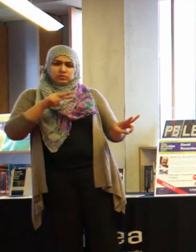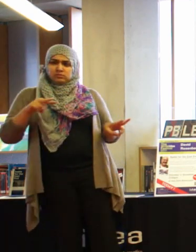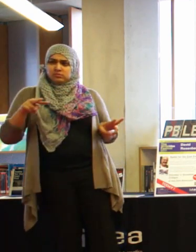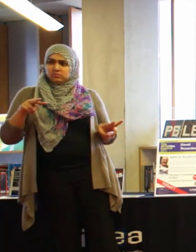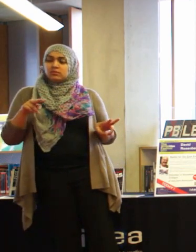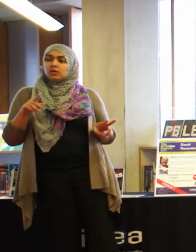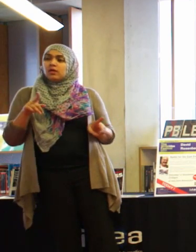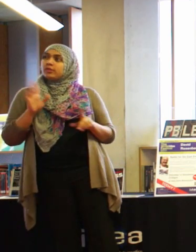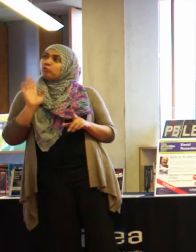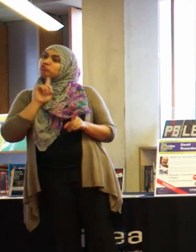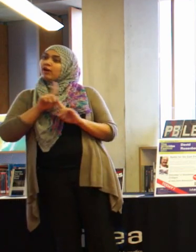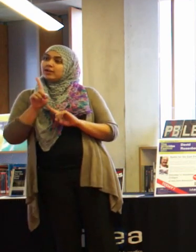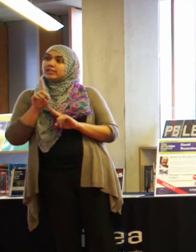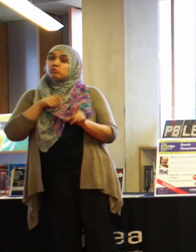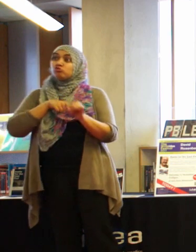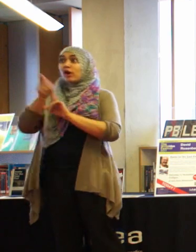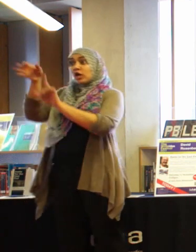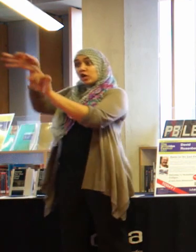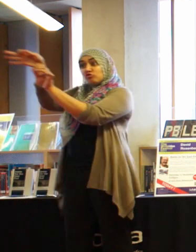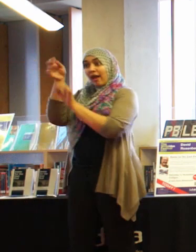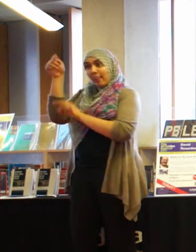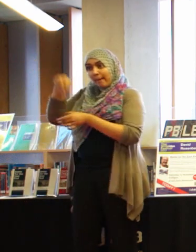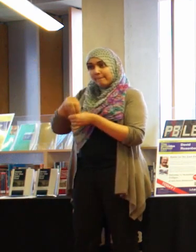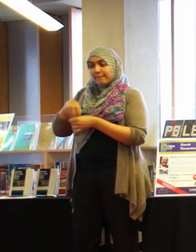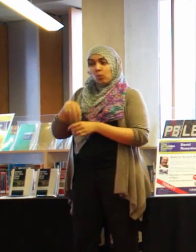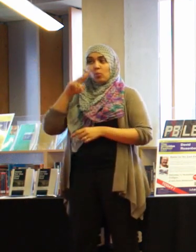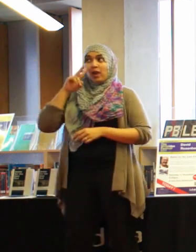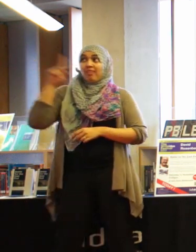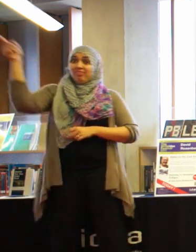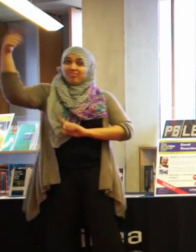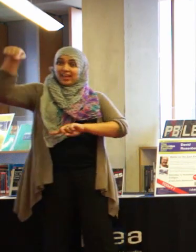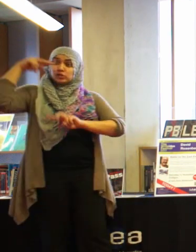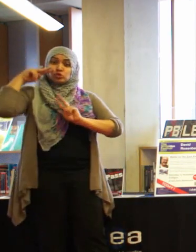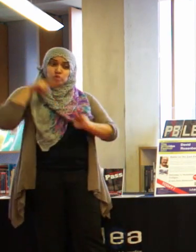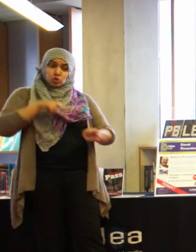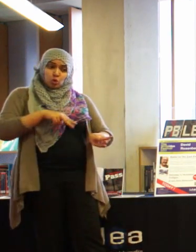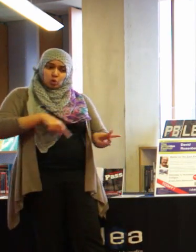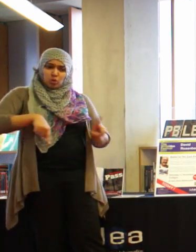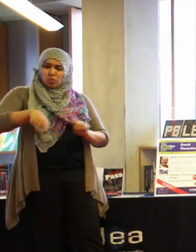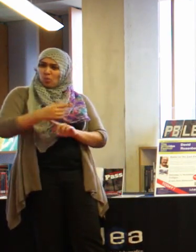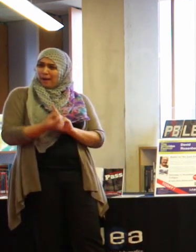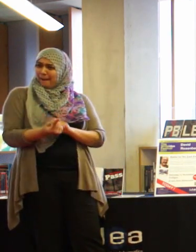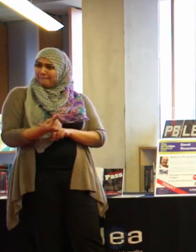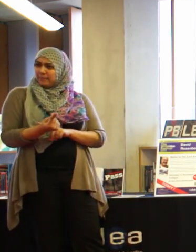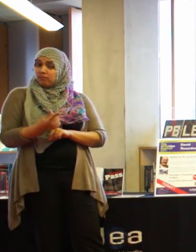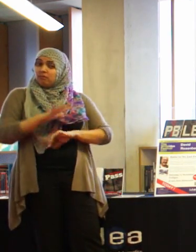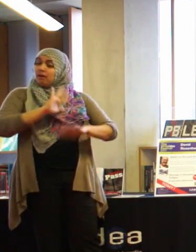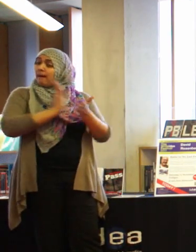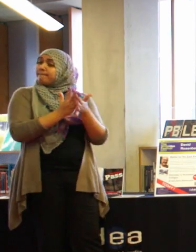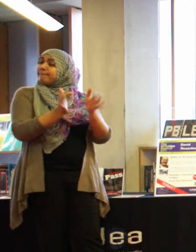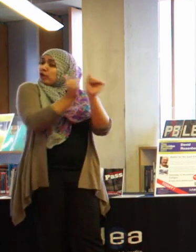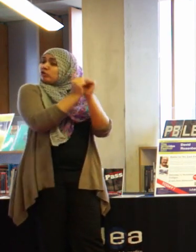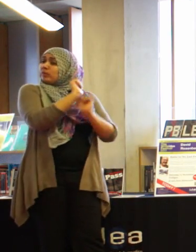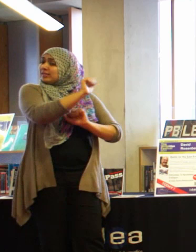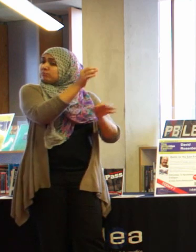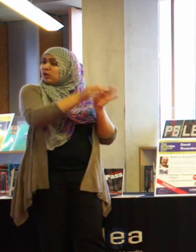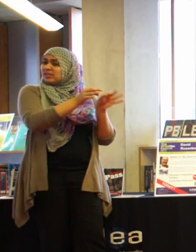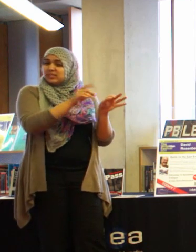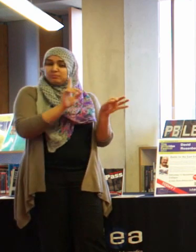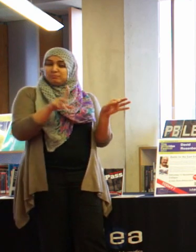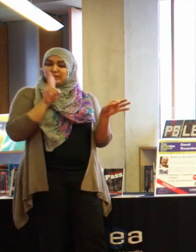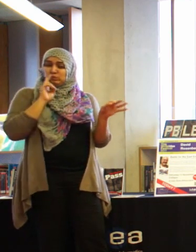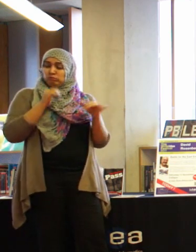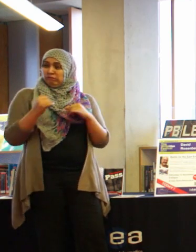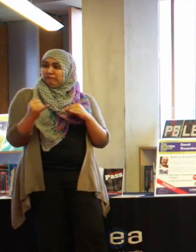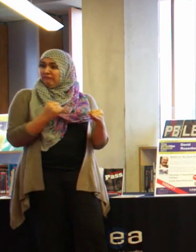people he had been trying to attract, although they agreed with his politics, they did not want to be associated with